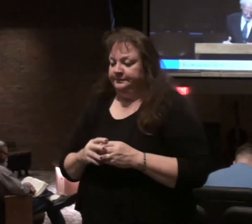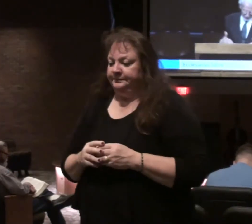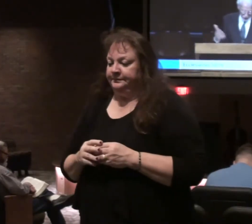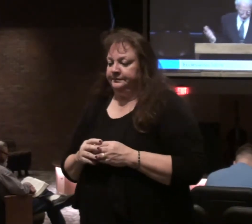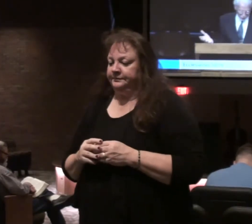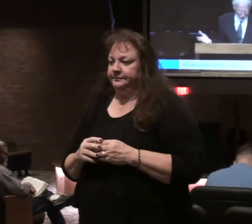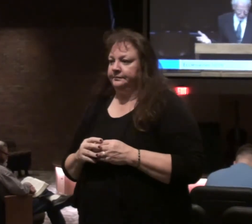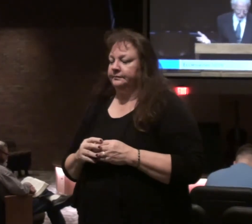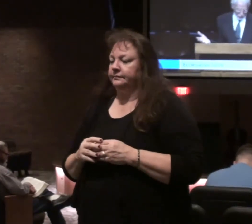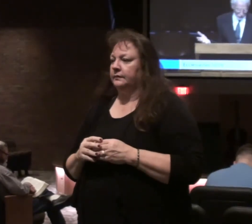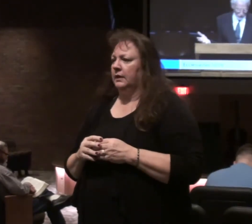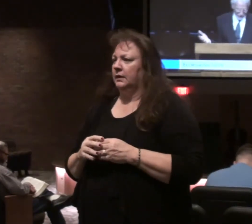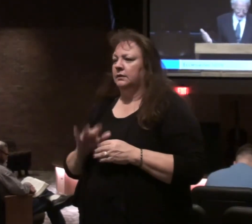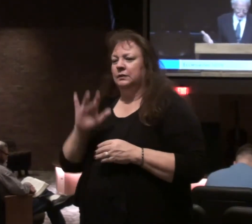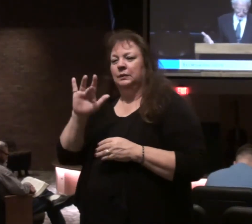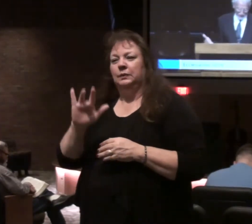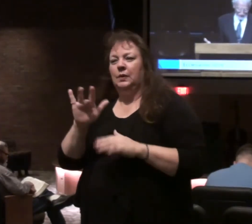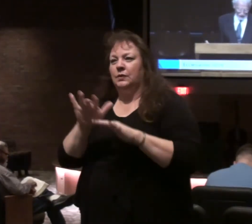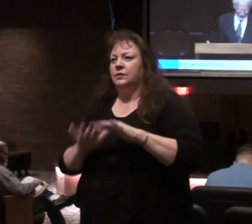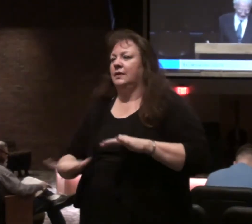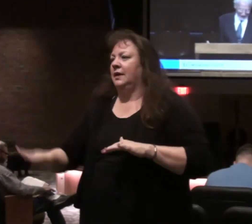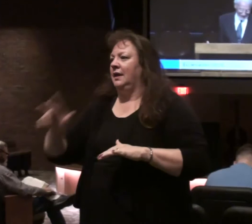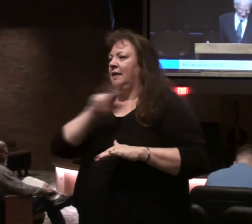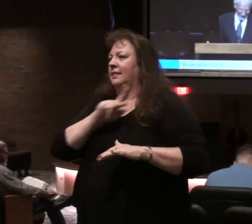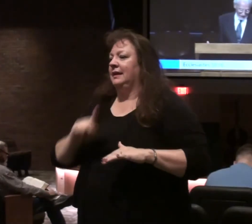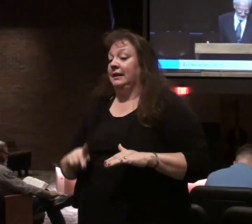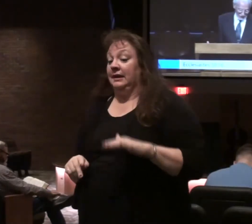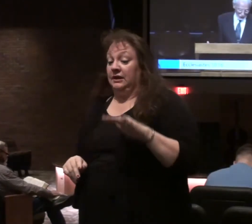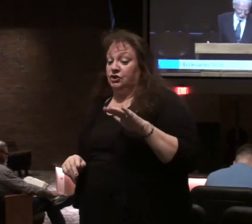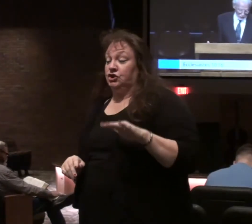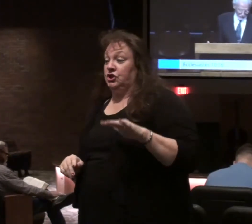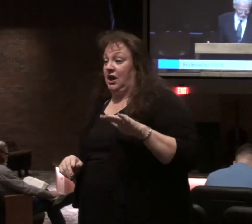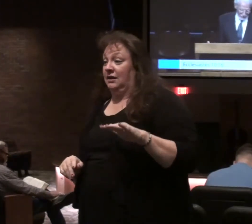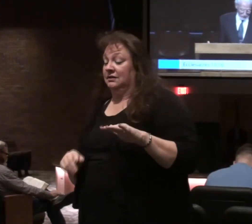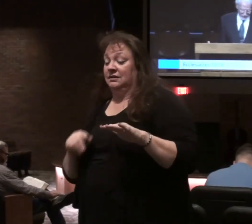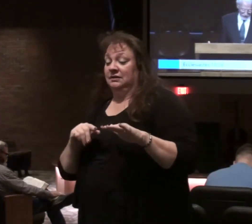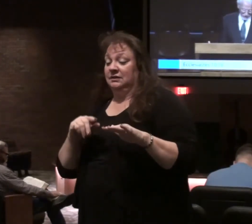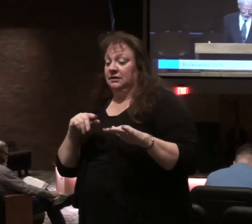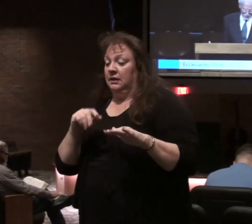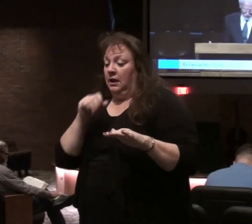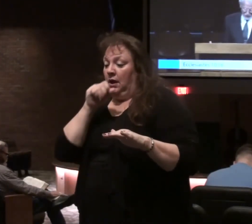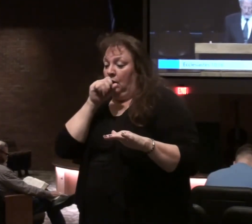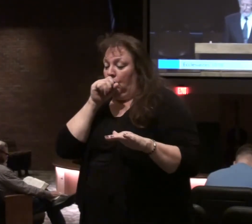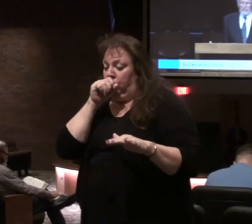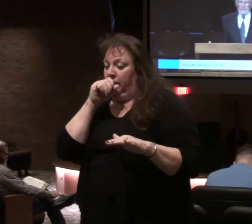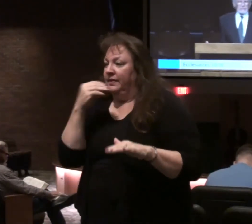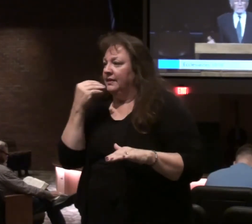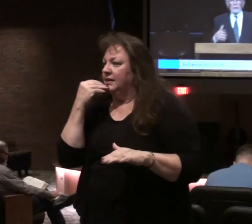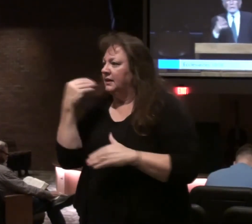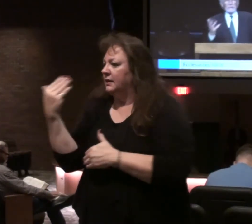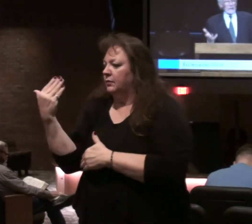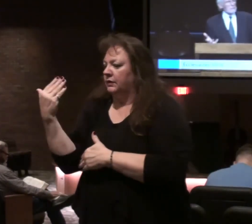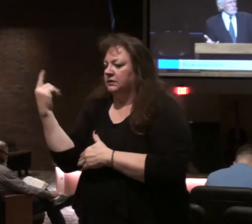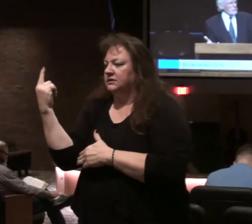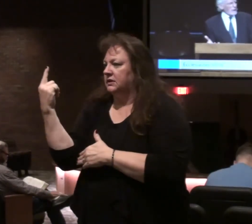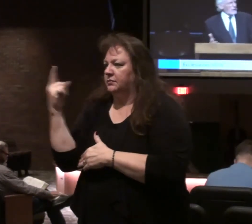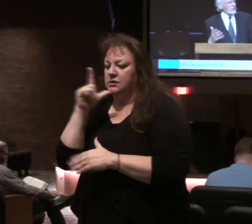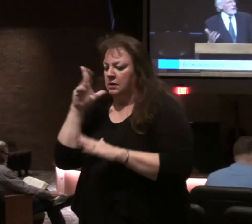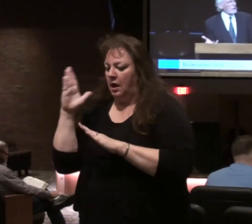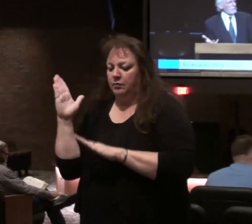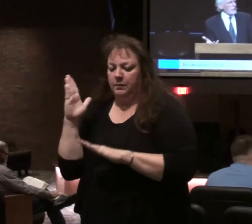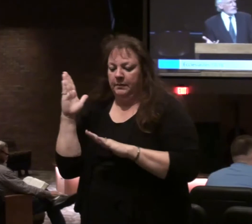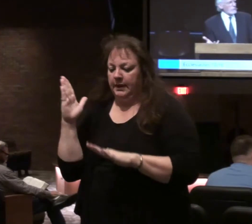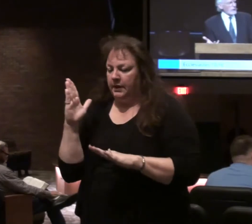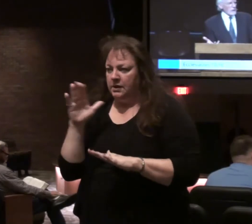of the chapter. Woe to you, O land, whose king is a lad, whose princes feast in the morning, someone who is unprepared